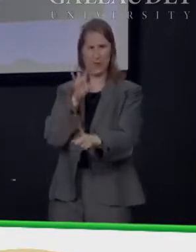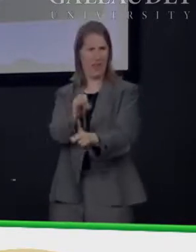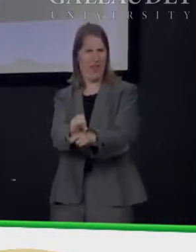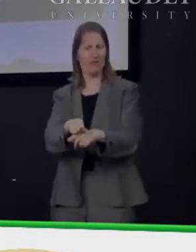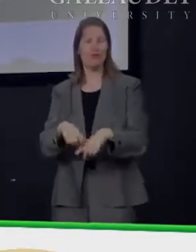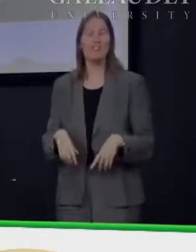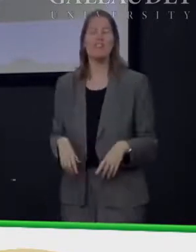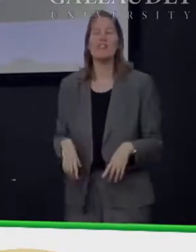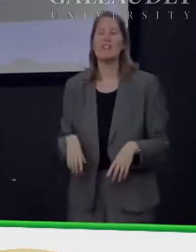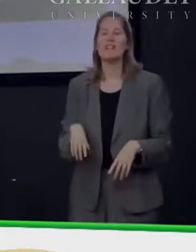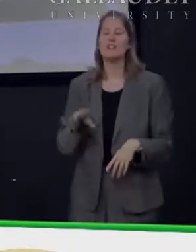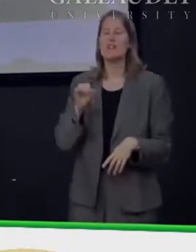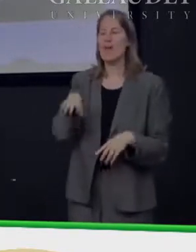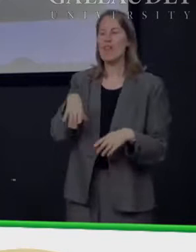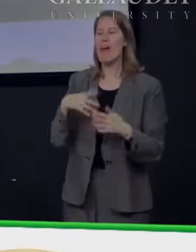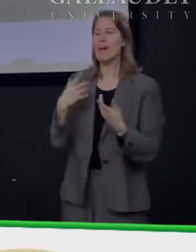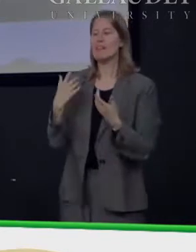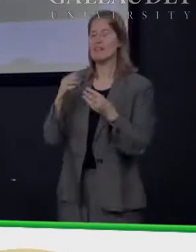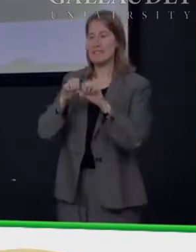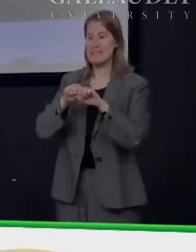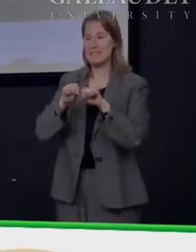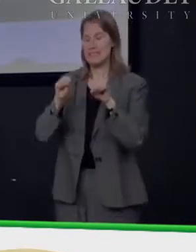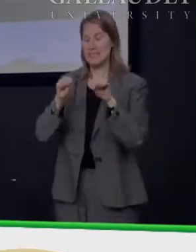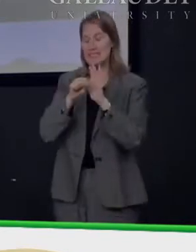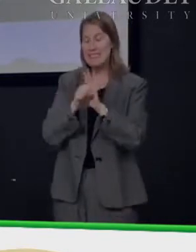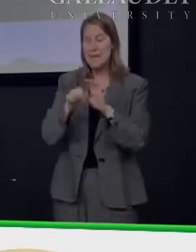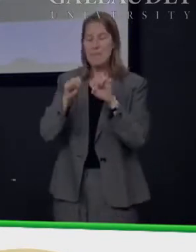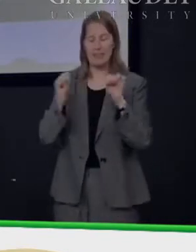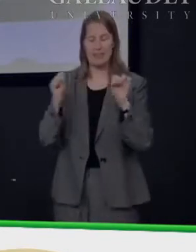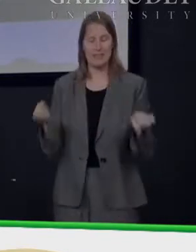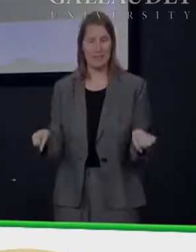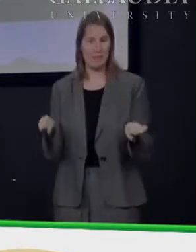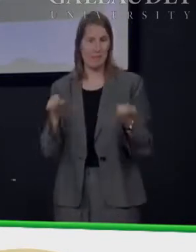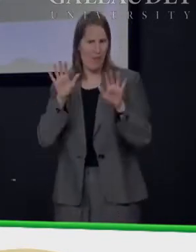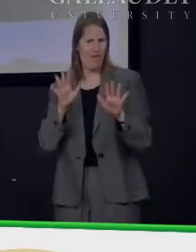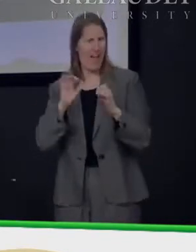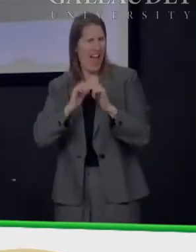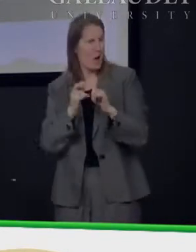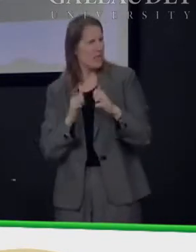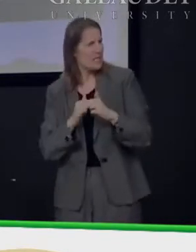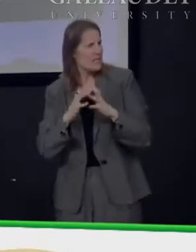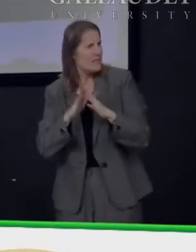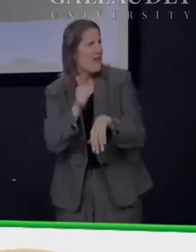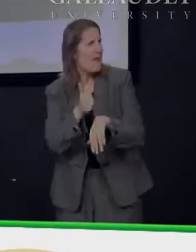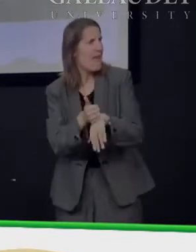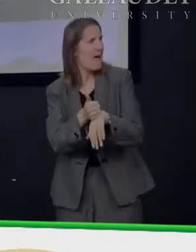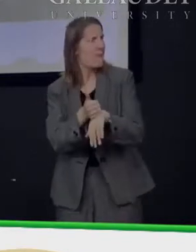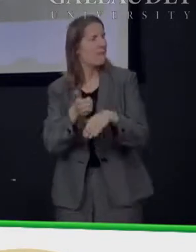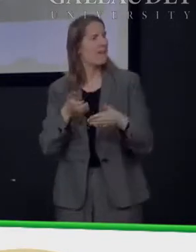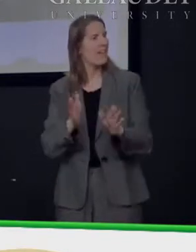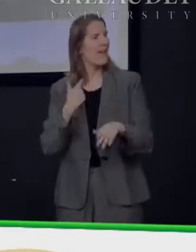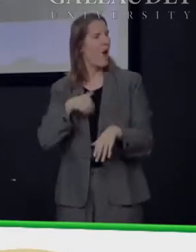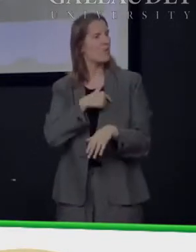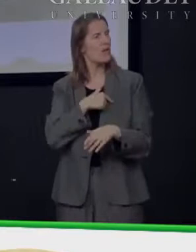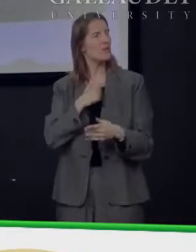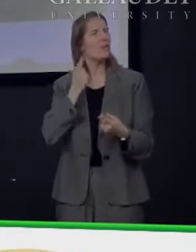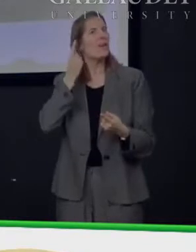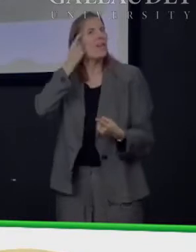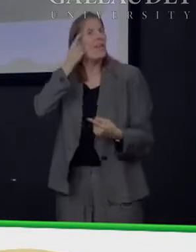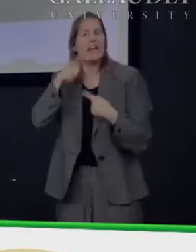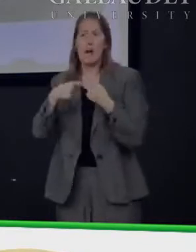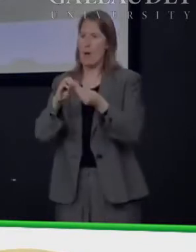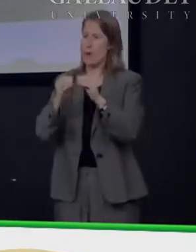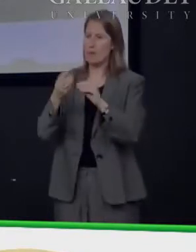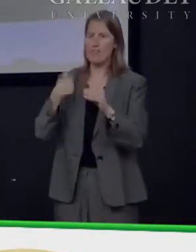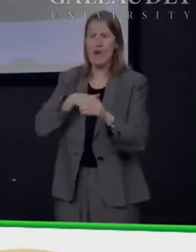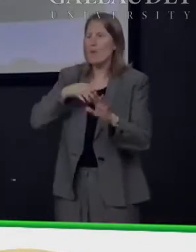wonderful thing through the place value system and so forth, the way the symbol system is set up, it allows us to reason about numbers that we have